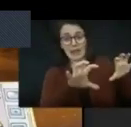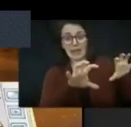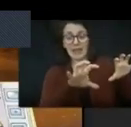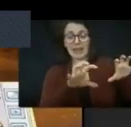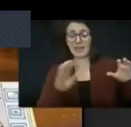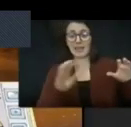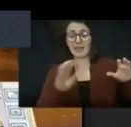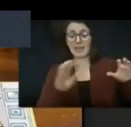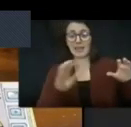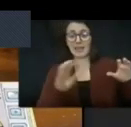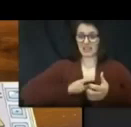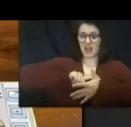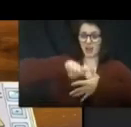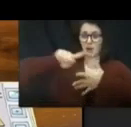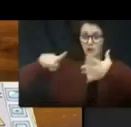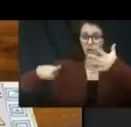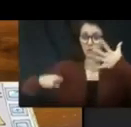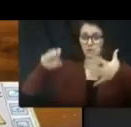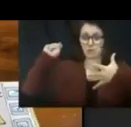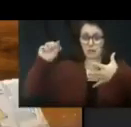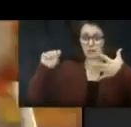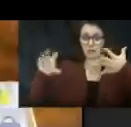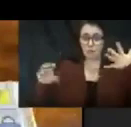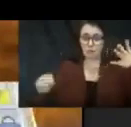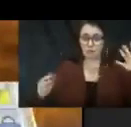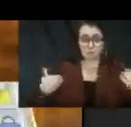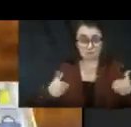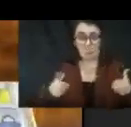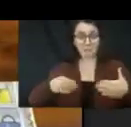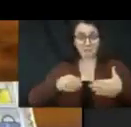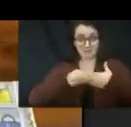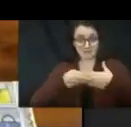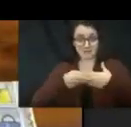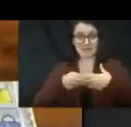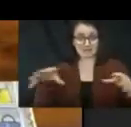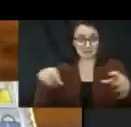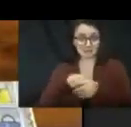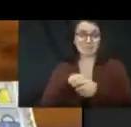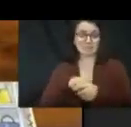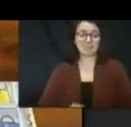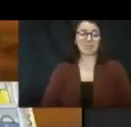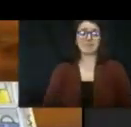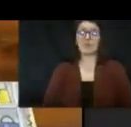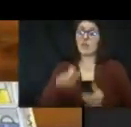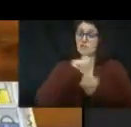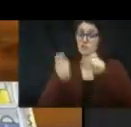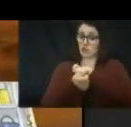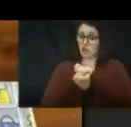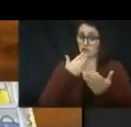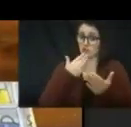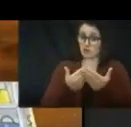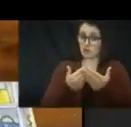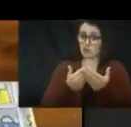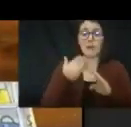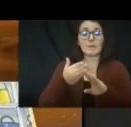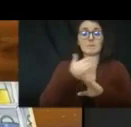fleece jackets are sometimes made of recycled plastic too. Change is good. Before they catch